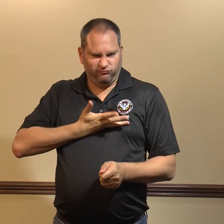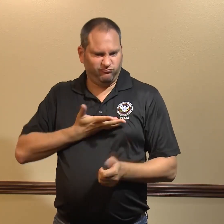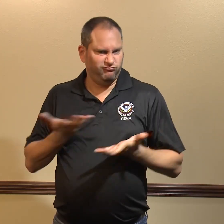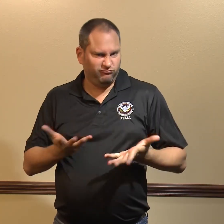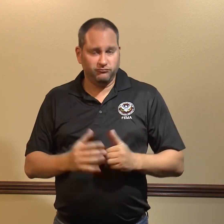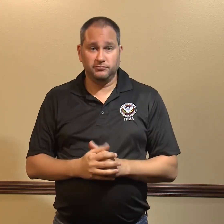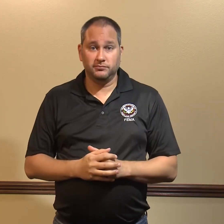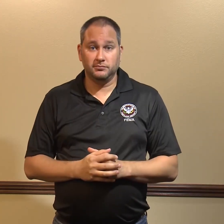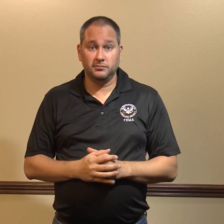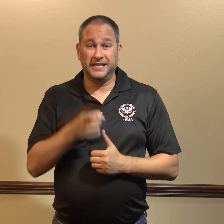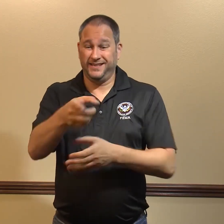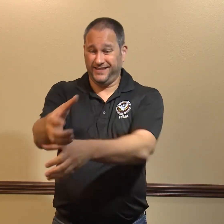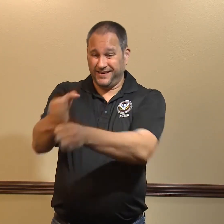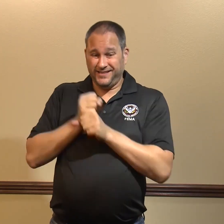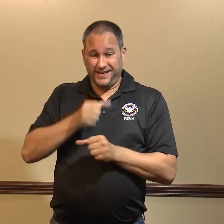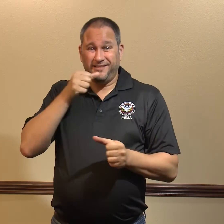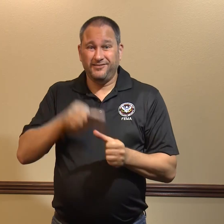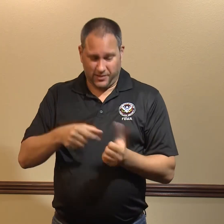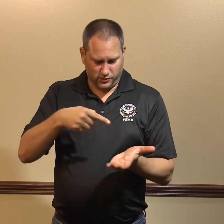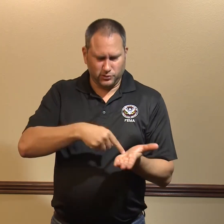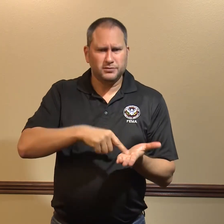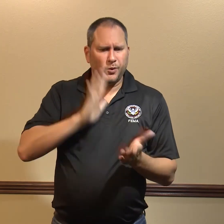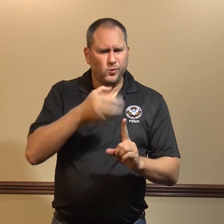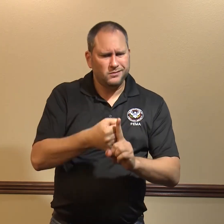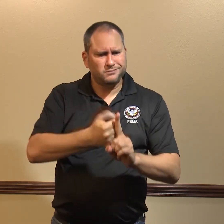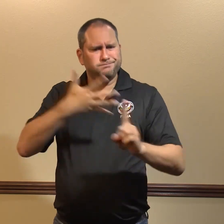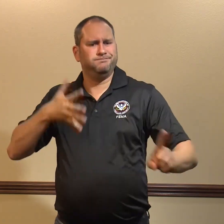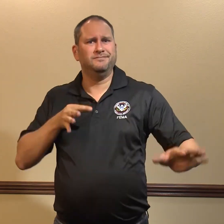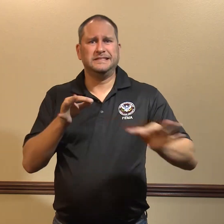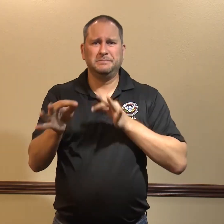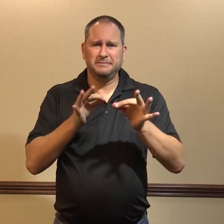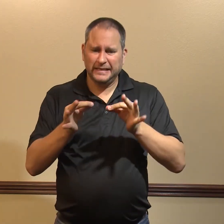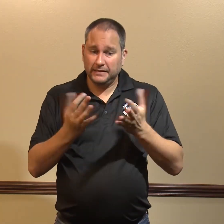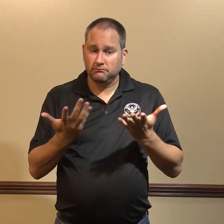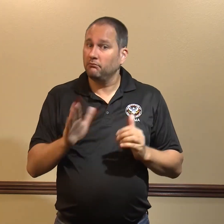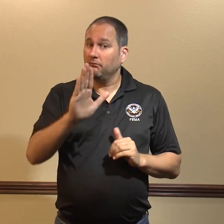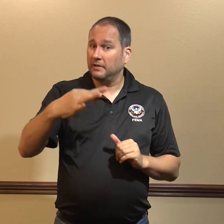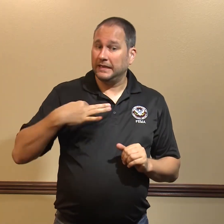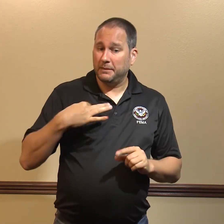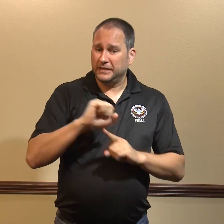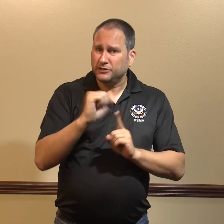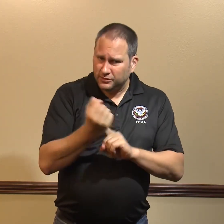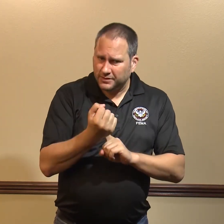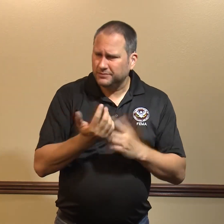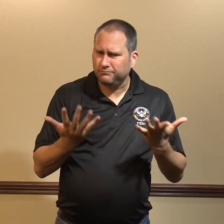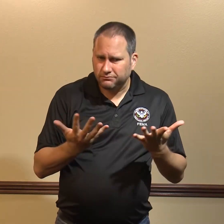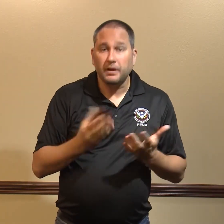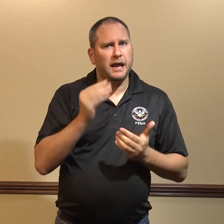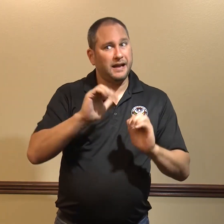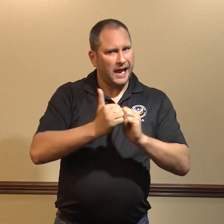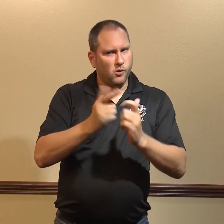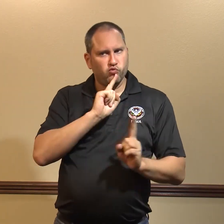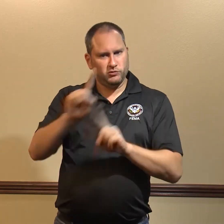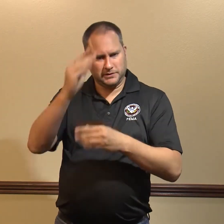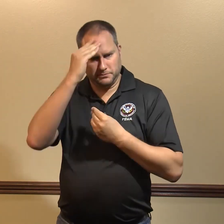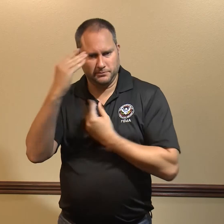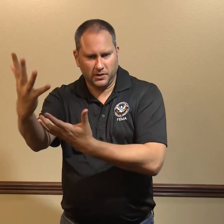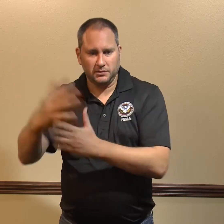an SMS text message. The letter will explain the status of your application and how to